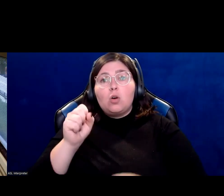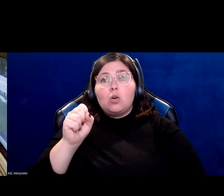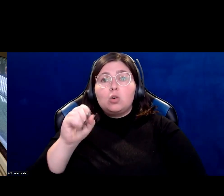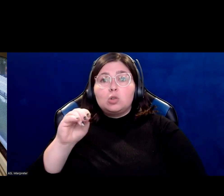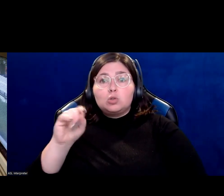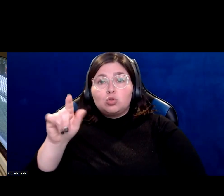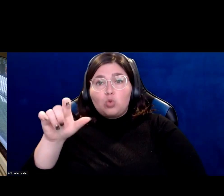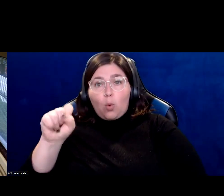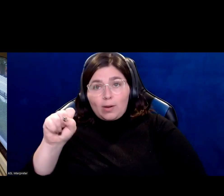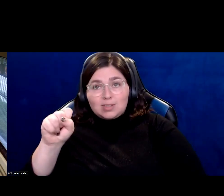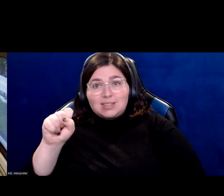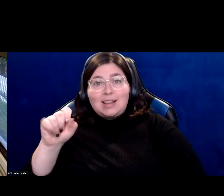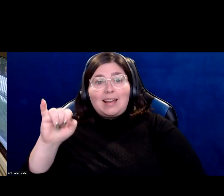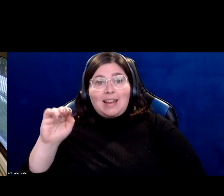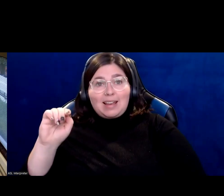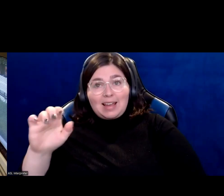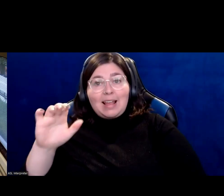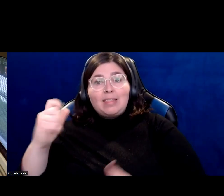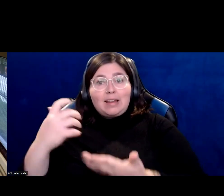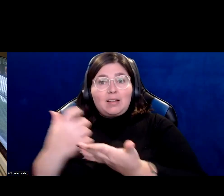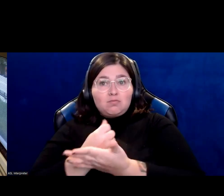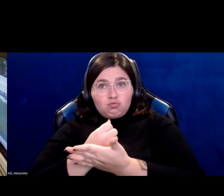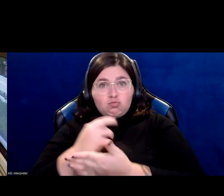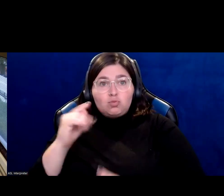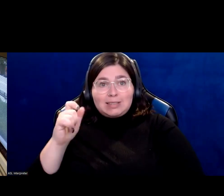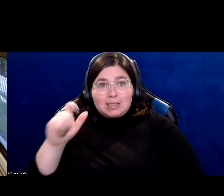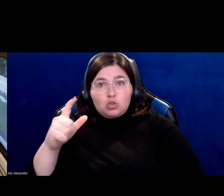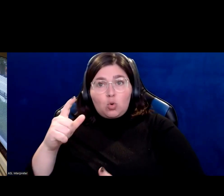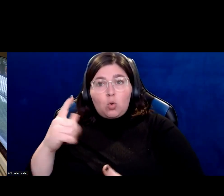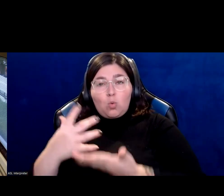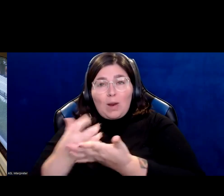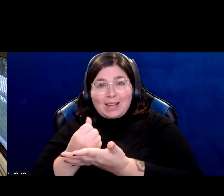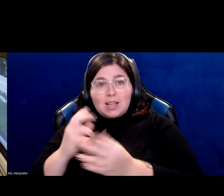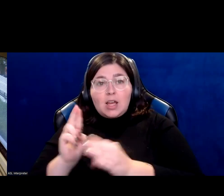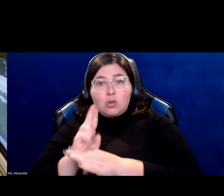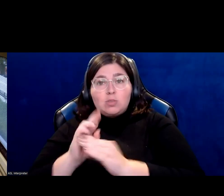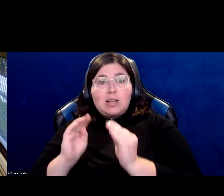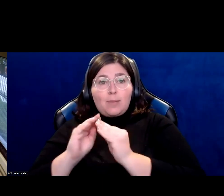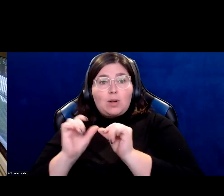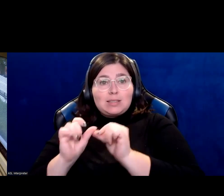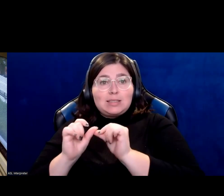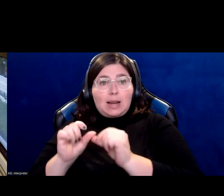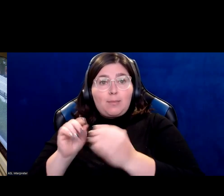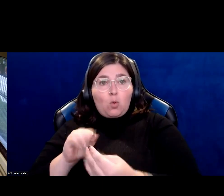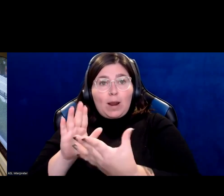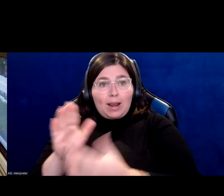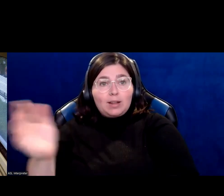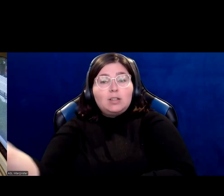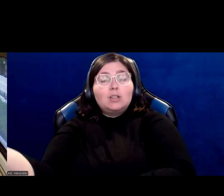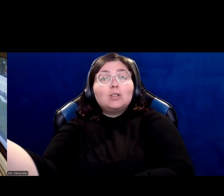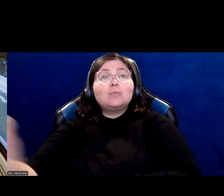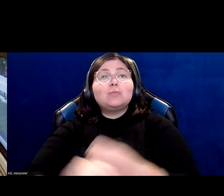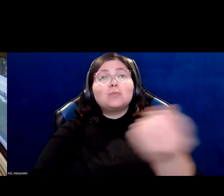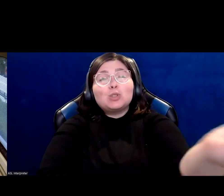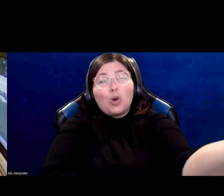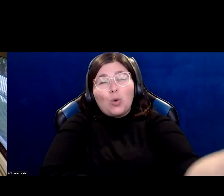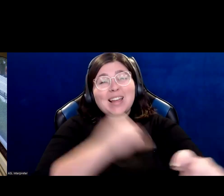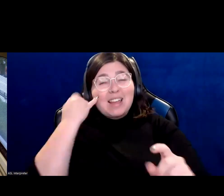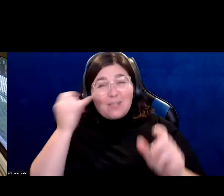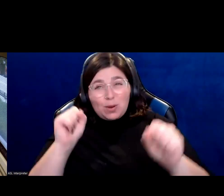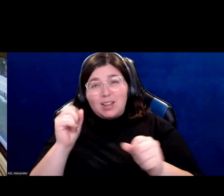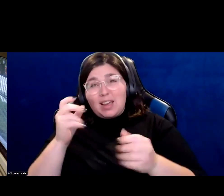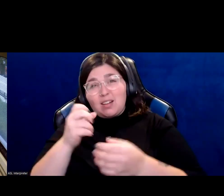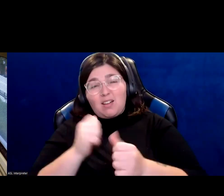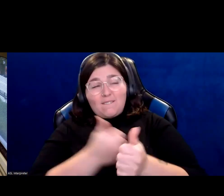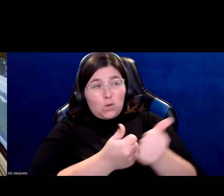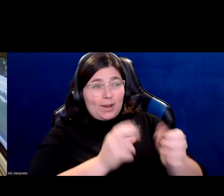believe, that can take residual waste and reuse it in a more sustainable way. So if we can avoid using the landfill, that is